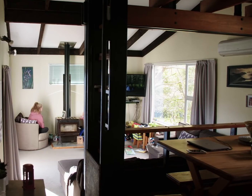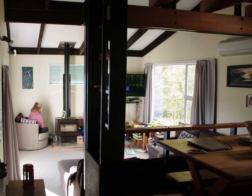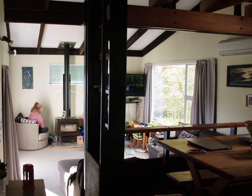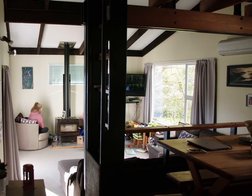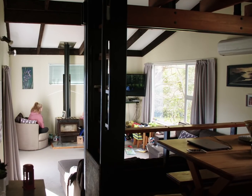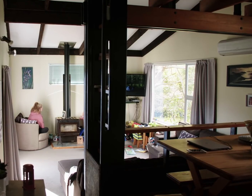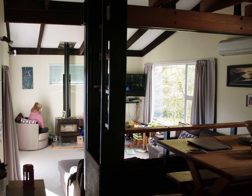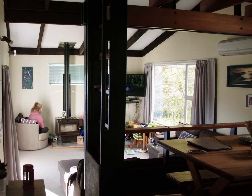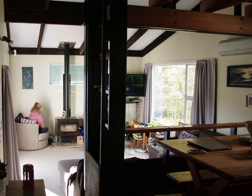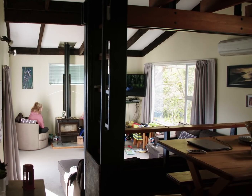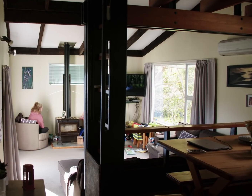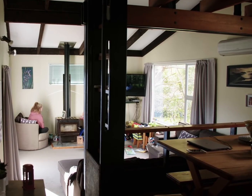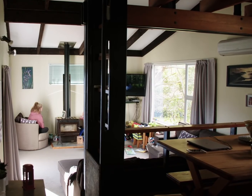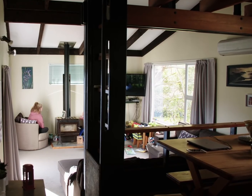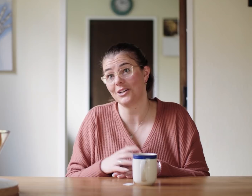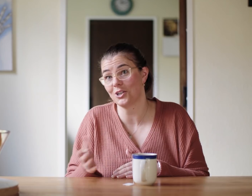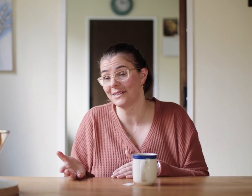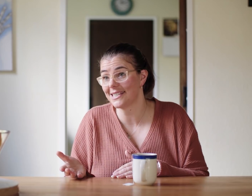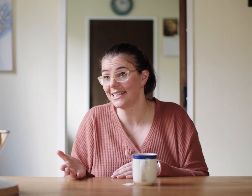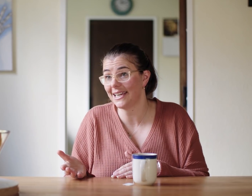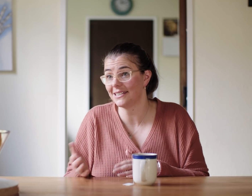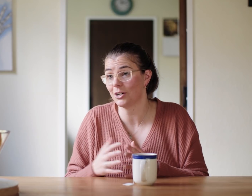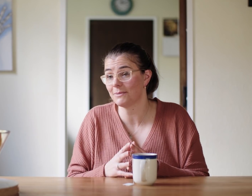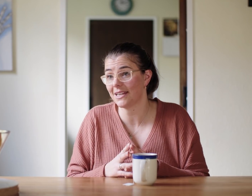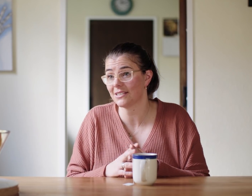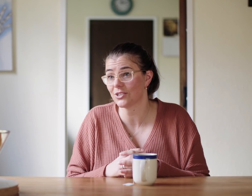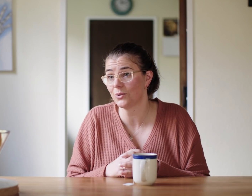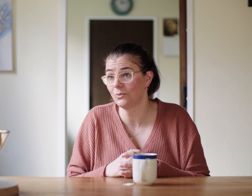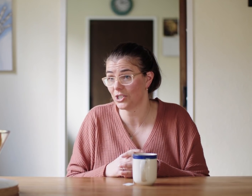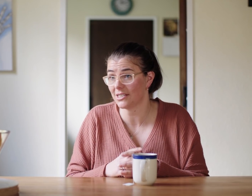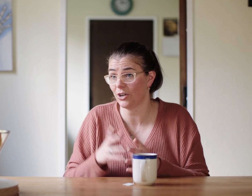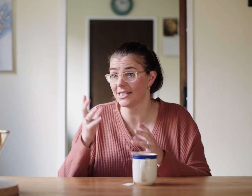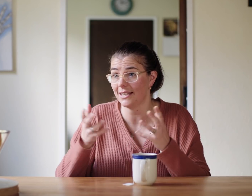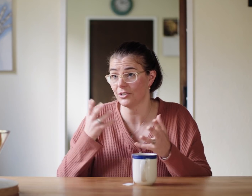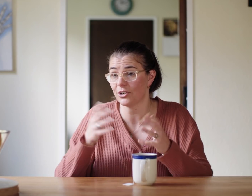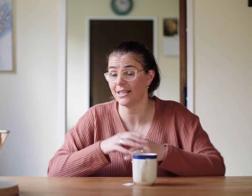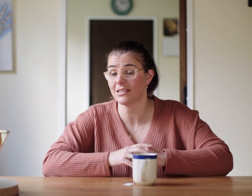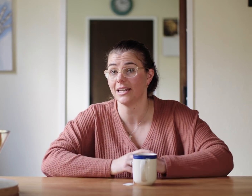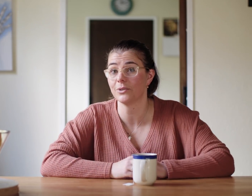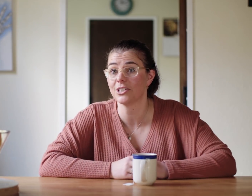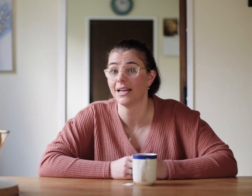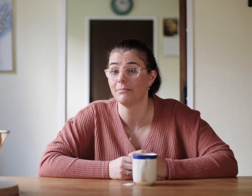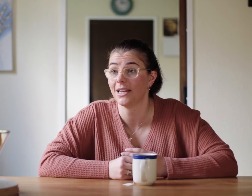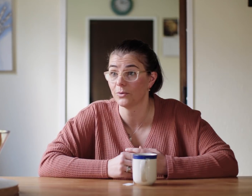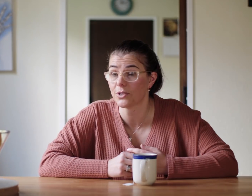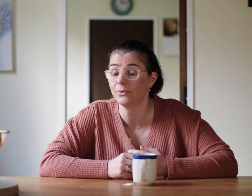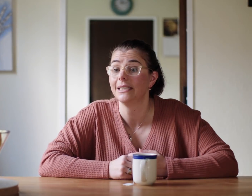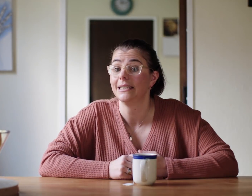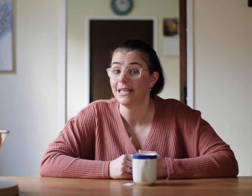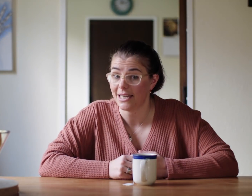with her teacher. And I managed to get a job in Sydney at Thomas Patterson School, which is an Auslan, Australian Sign Language bilingual school. And